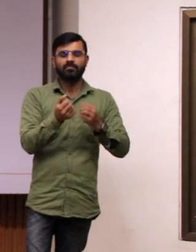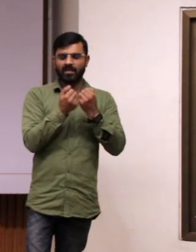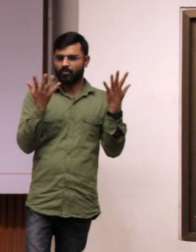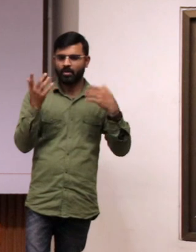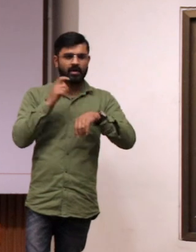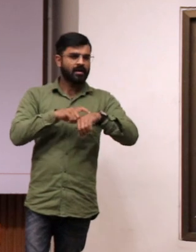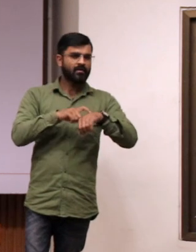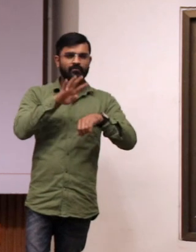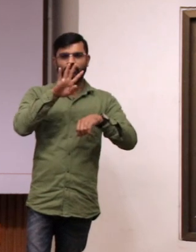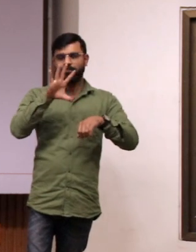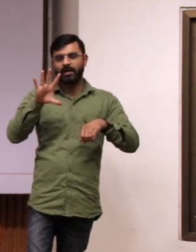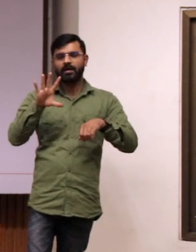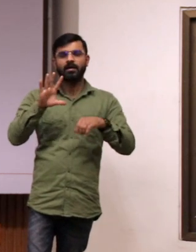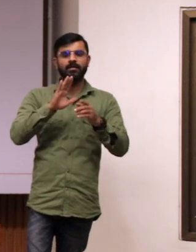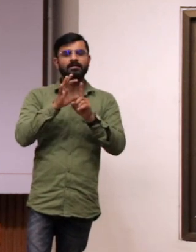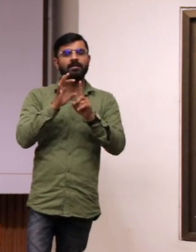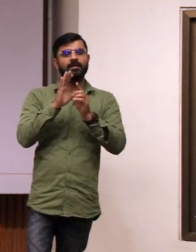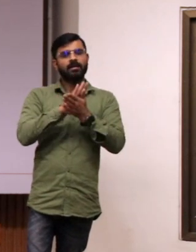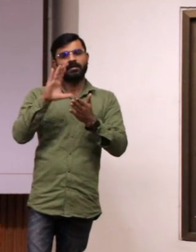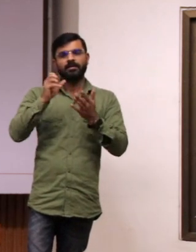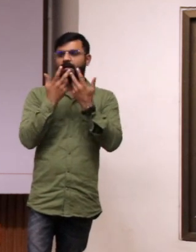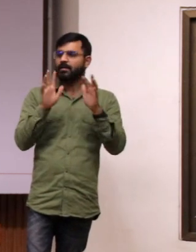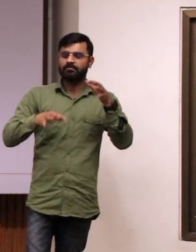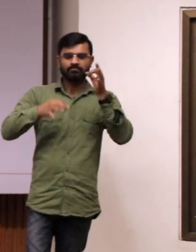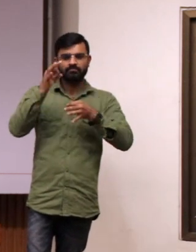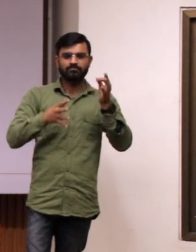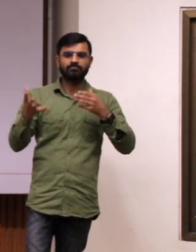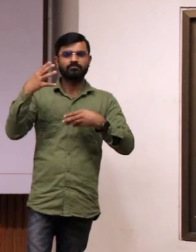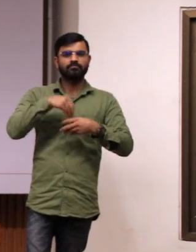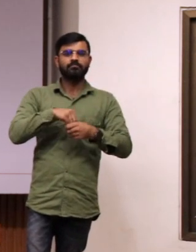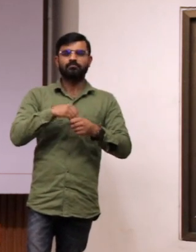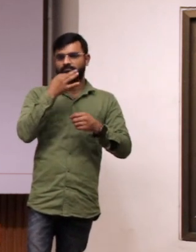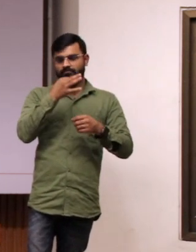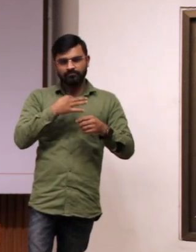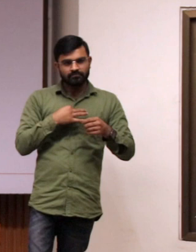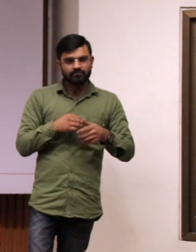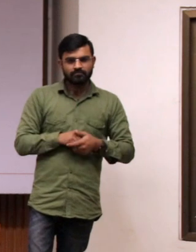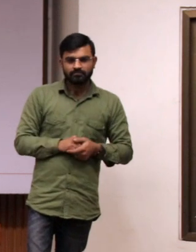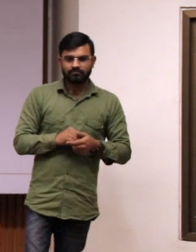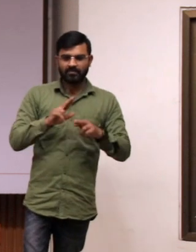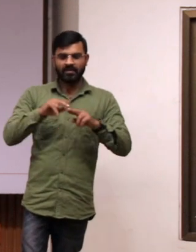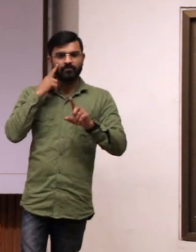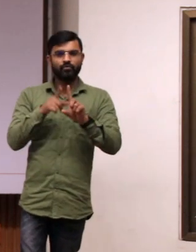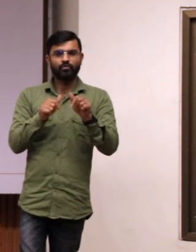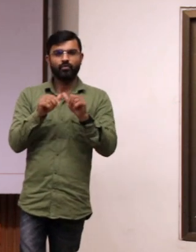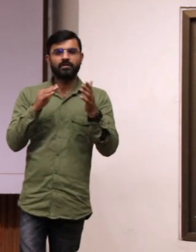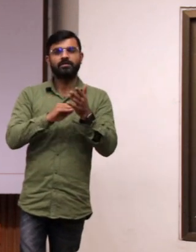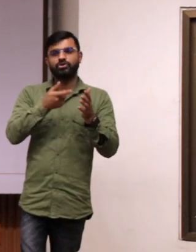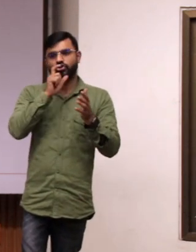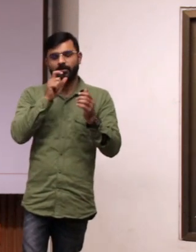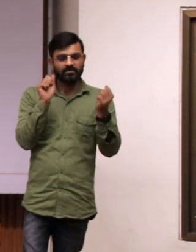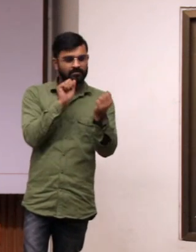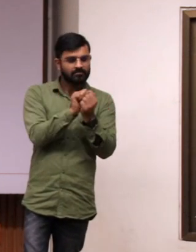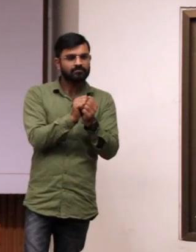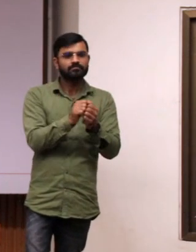most, there are 4 or 5 judges from Delhi High Court. For any judgment on environment, they kept visiting us. Faiyaz Sahab, I'll have a cup of tea with you.